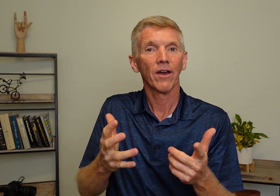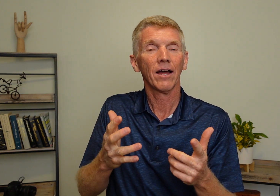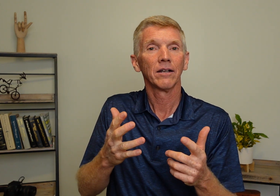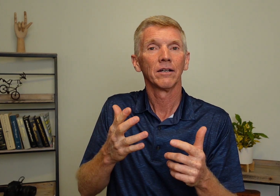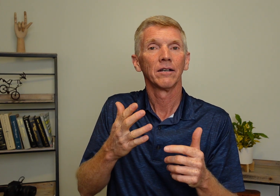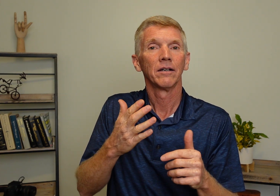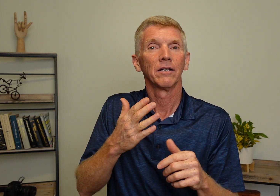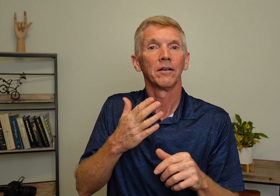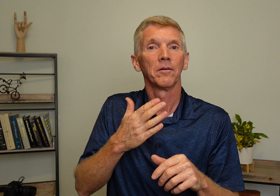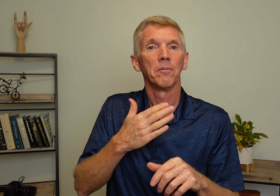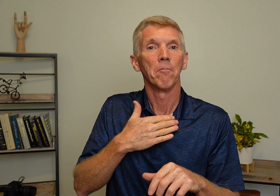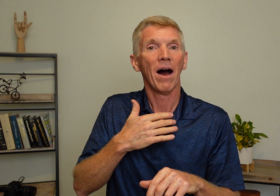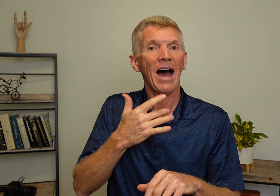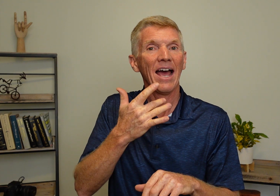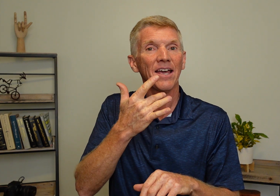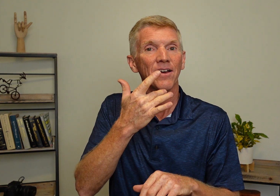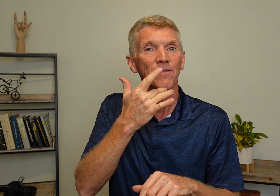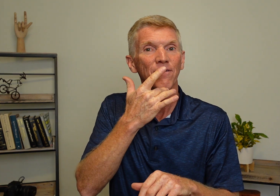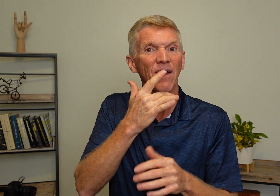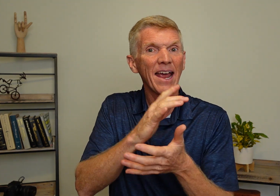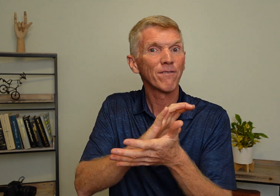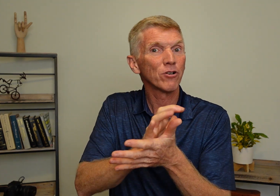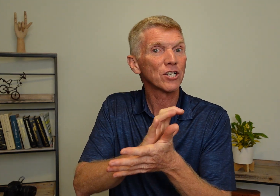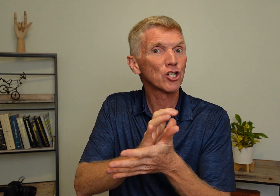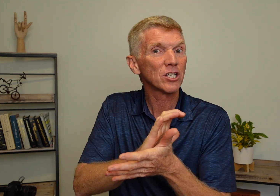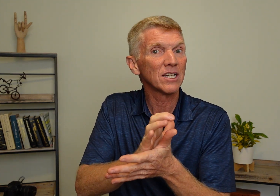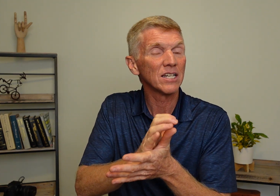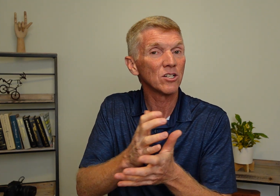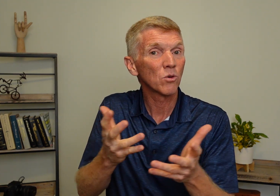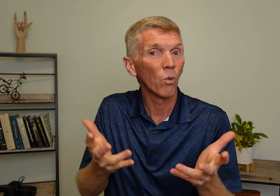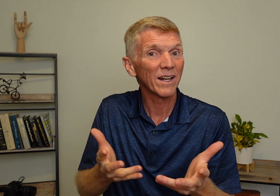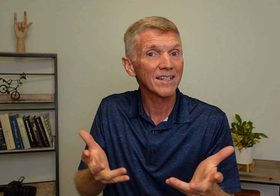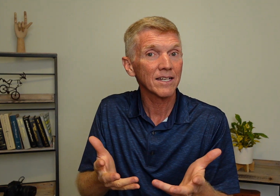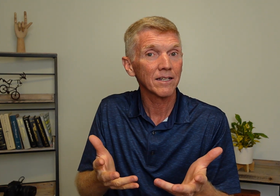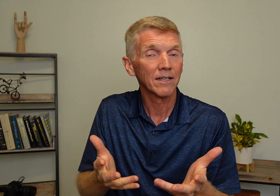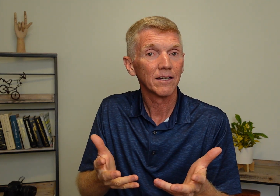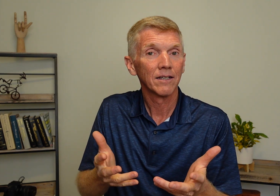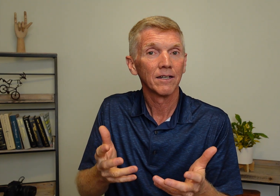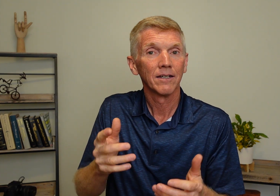that? My favorite cheese. What is it?